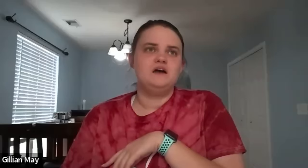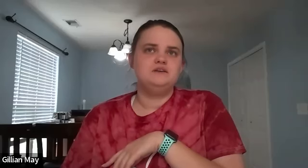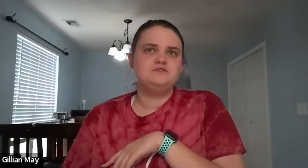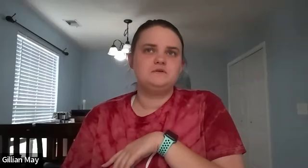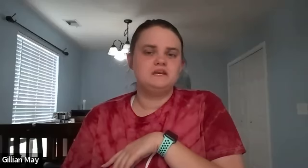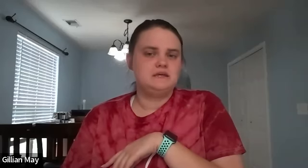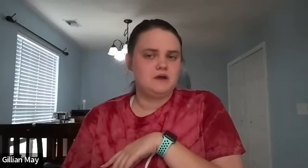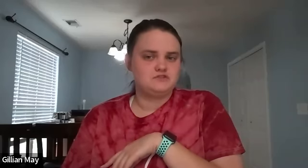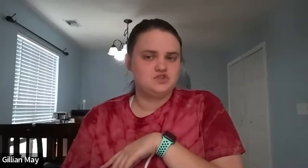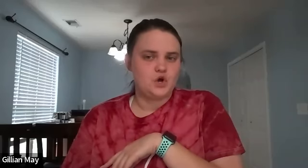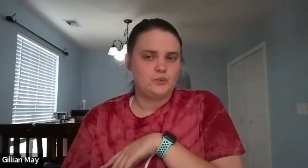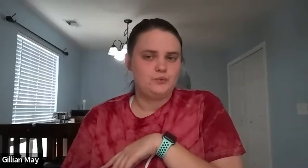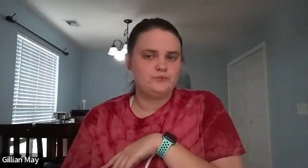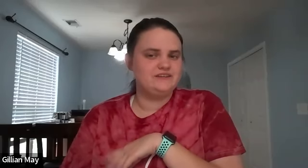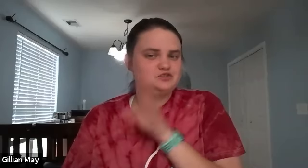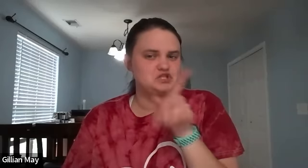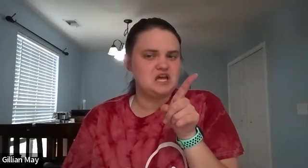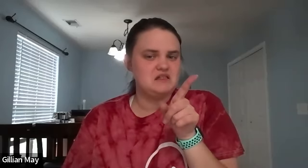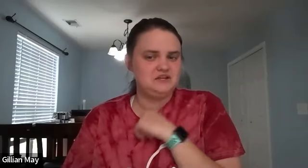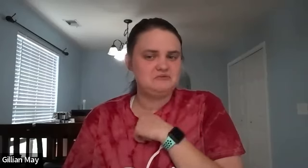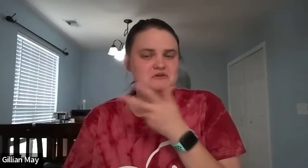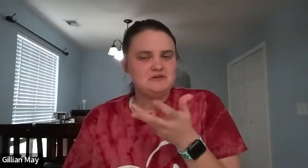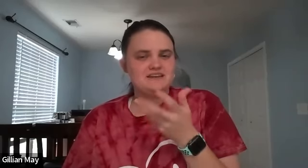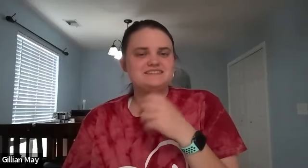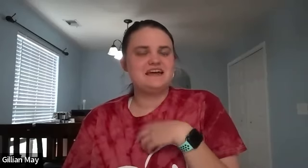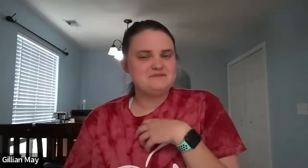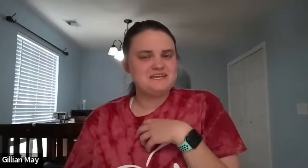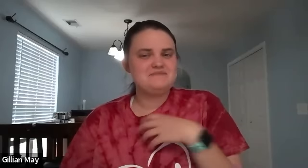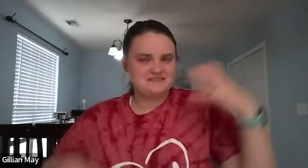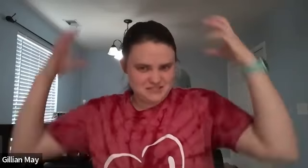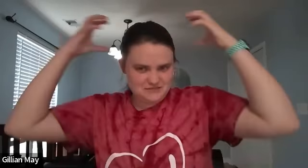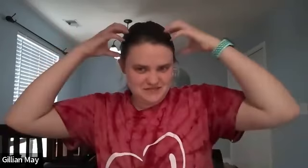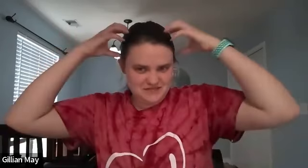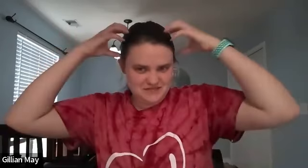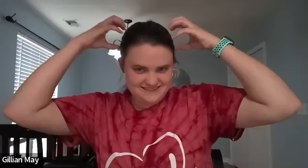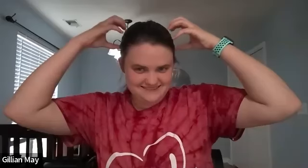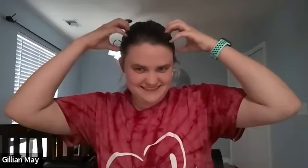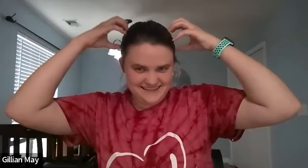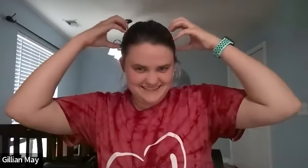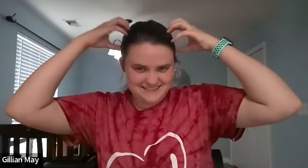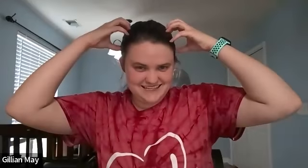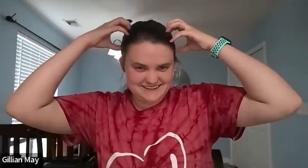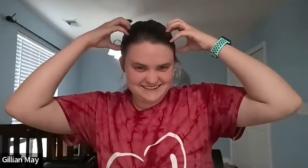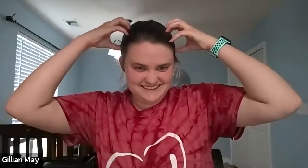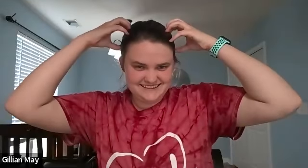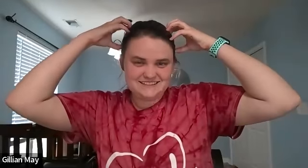Not used for Mickey Mouse though, just telling you, because the sign for Mickey Mouse is just Mickey Mouse. It's just the ears.